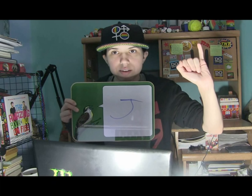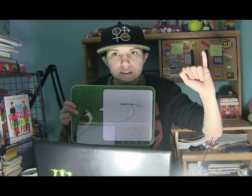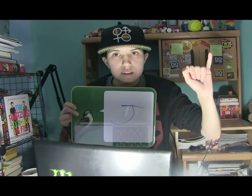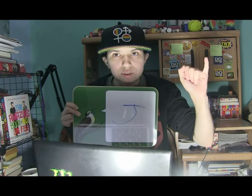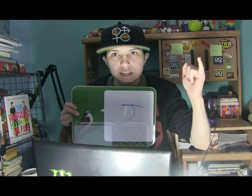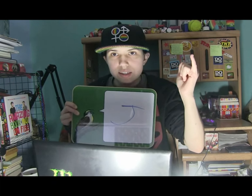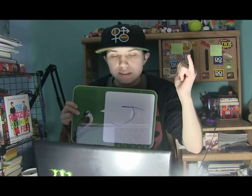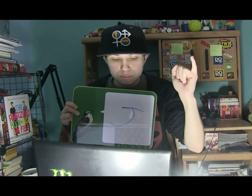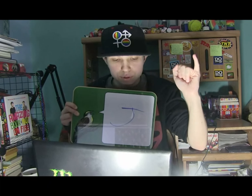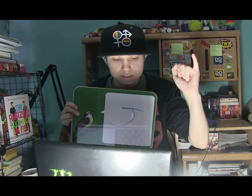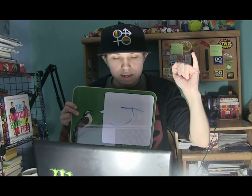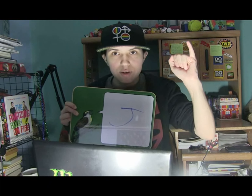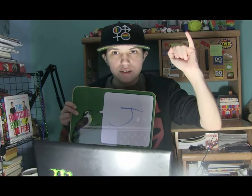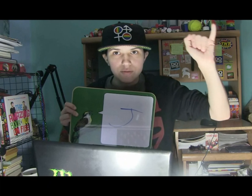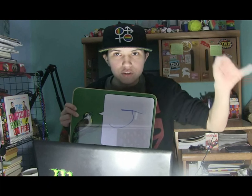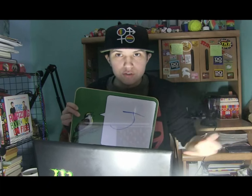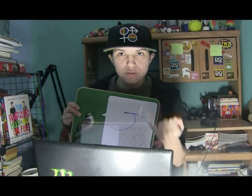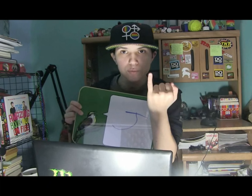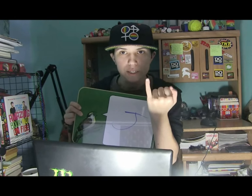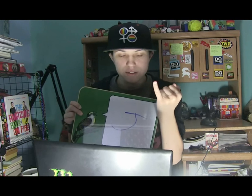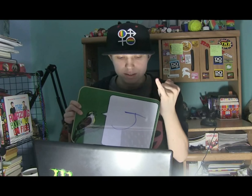We take it, put it sideways, and we just scoop it.